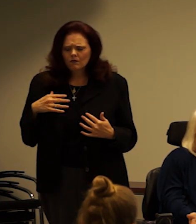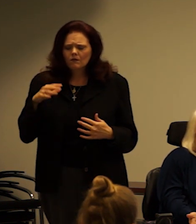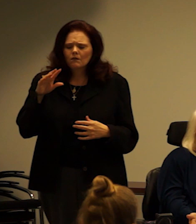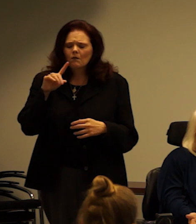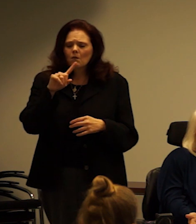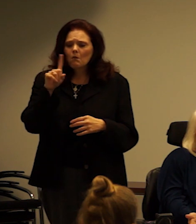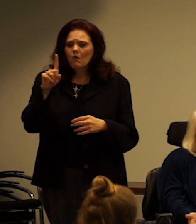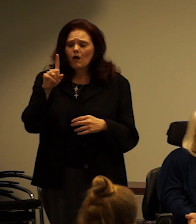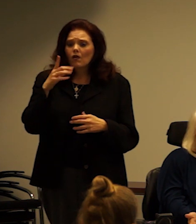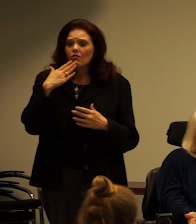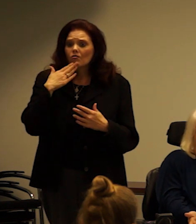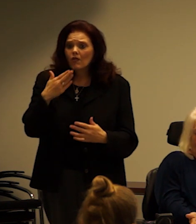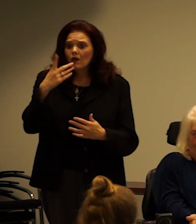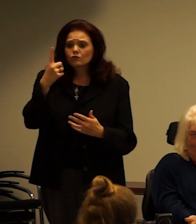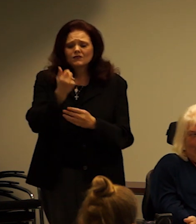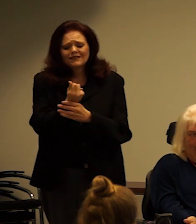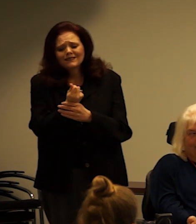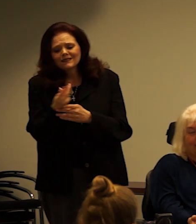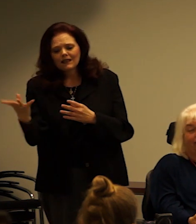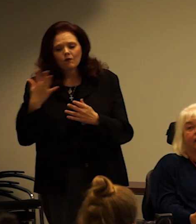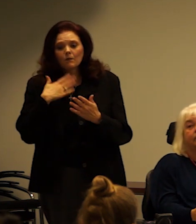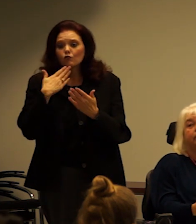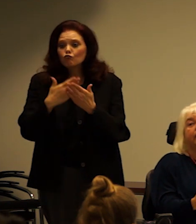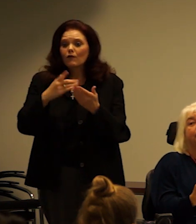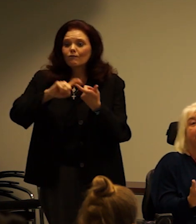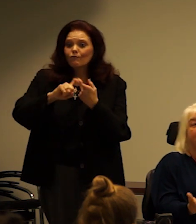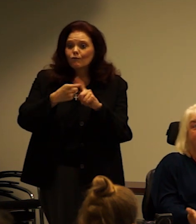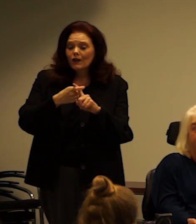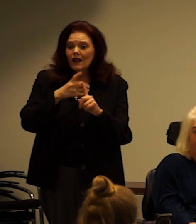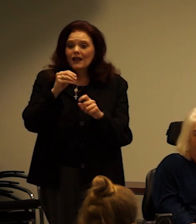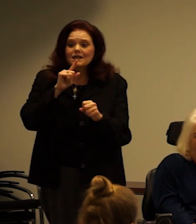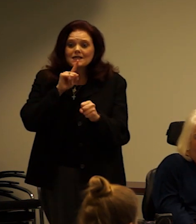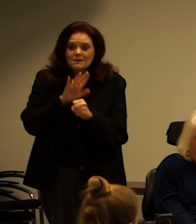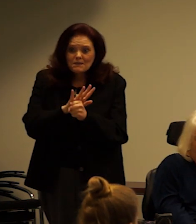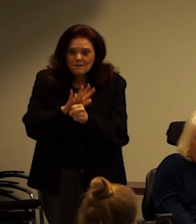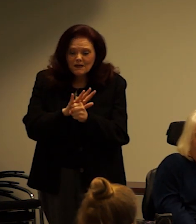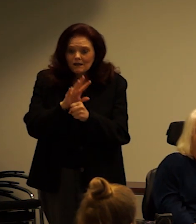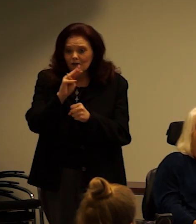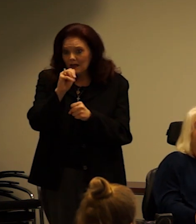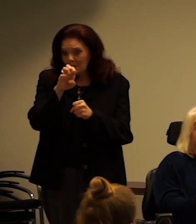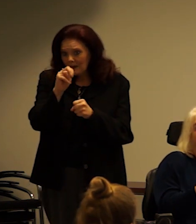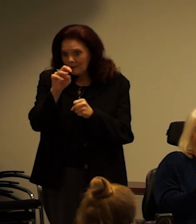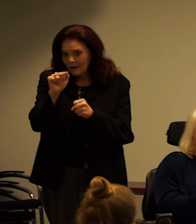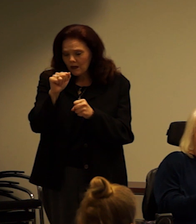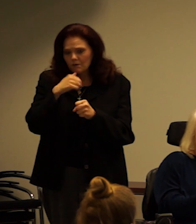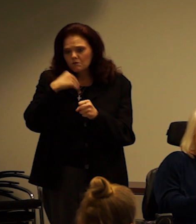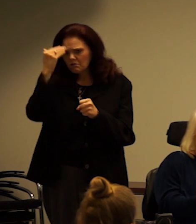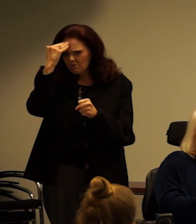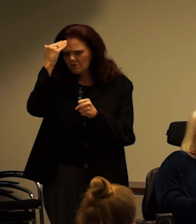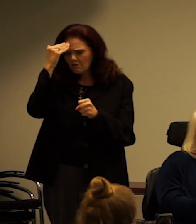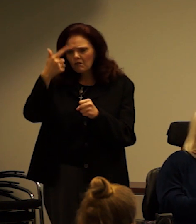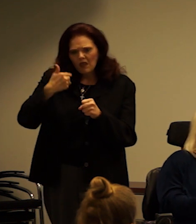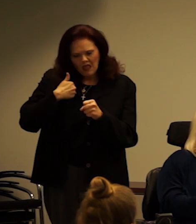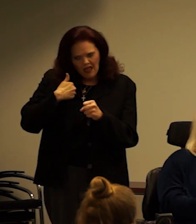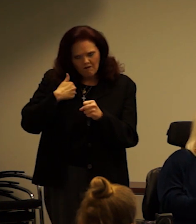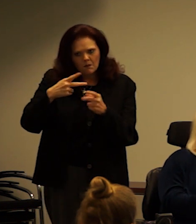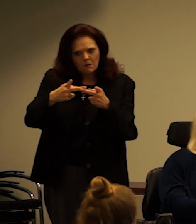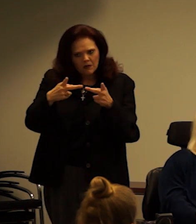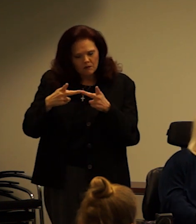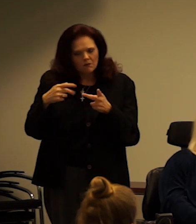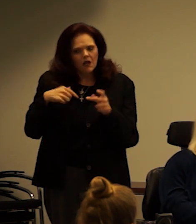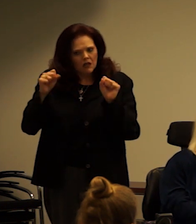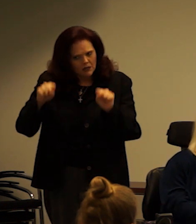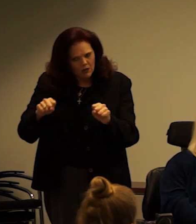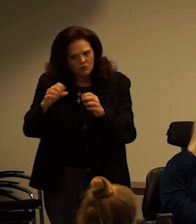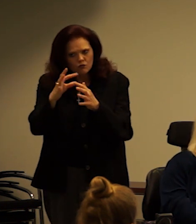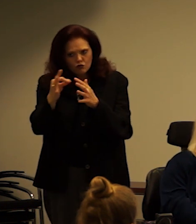now, thanks to several of my good friends and the commitment of MEMA, I know that there are places that I could